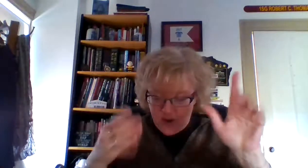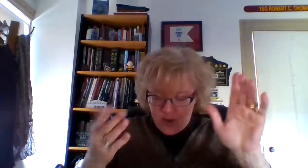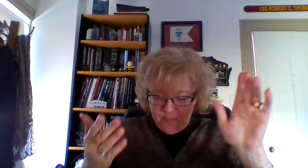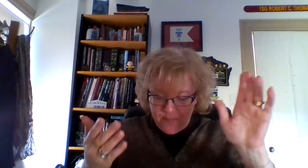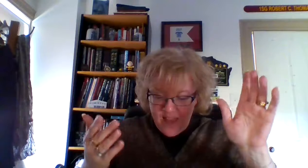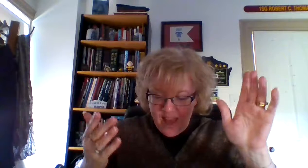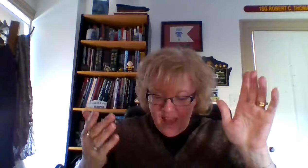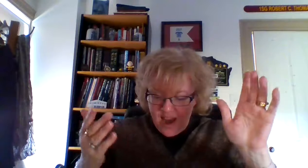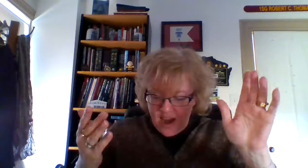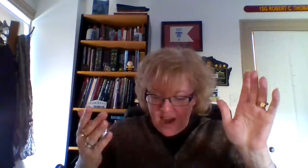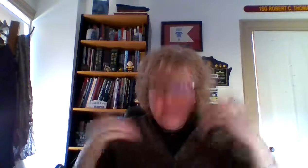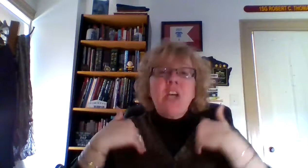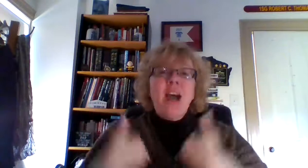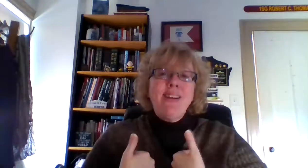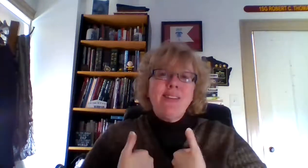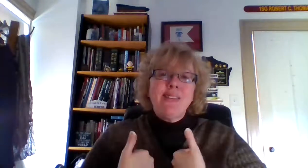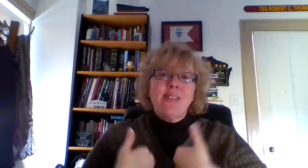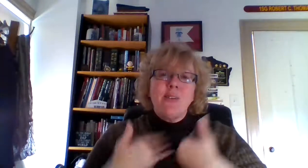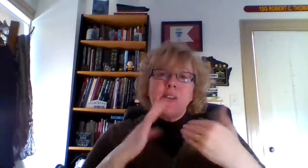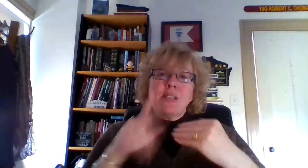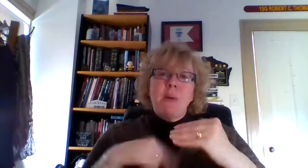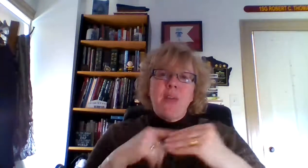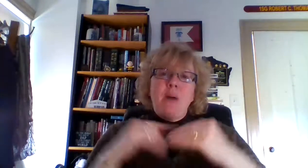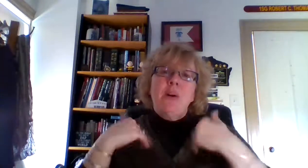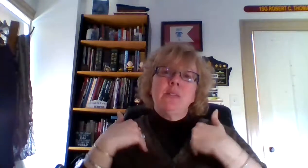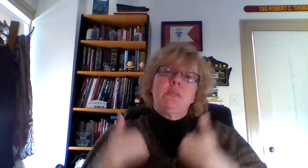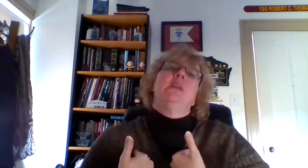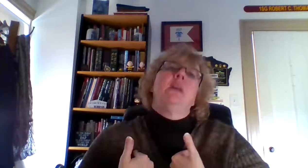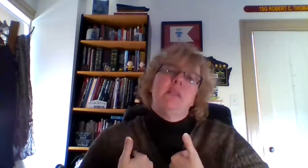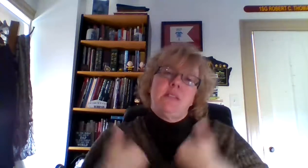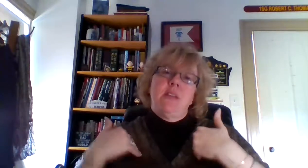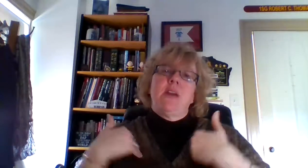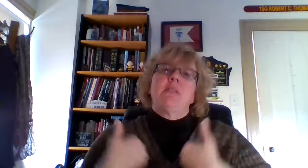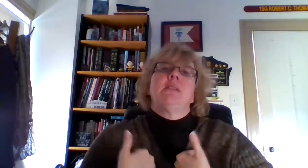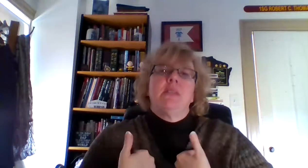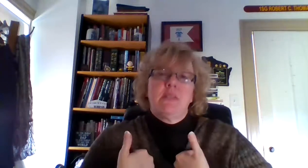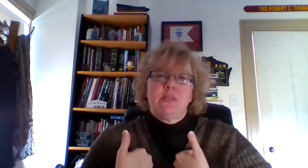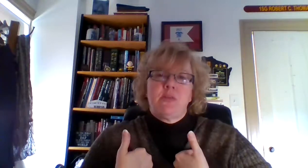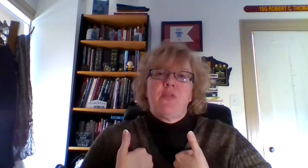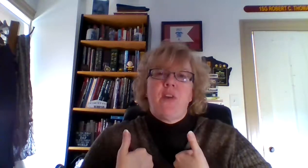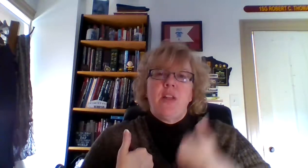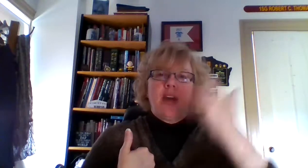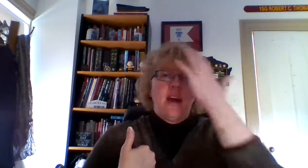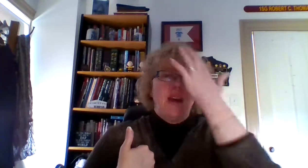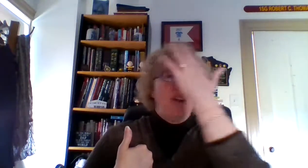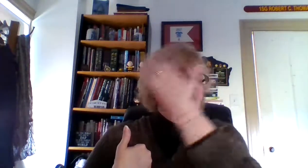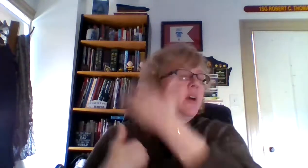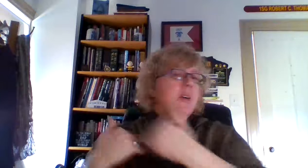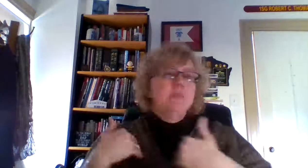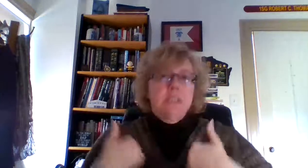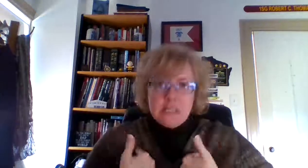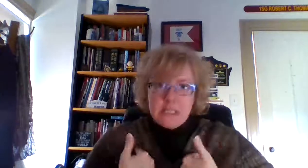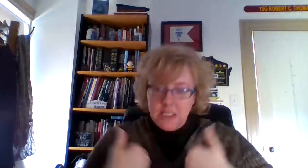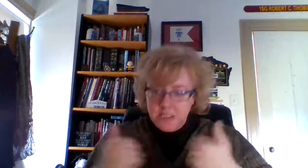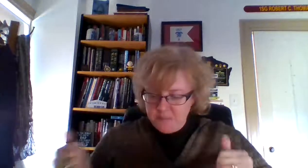you go. Tired. We talked about that one. It's really falling in on you. I'm really tired.